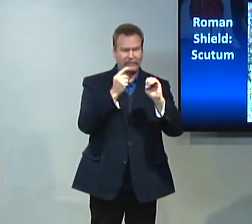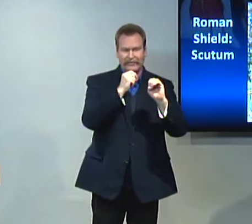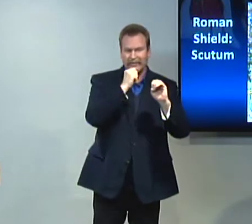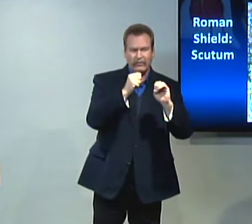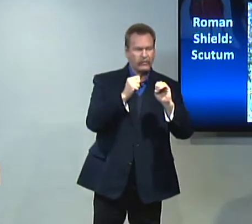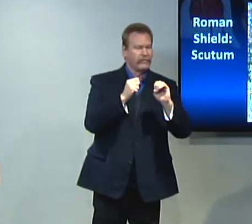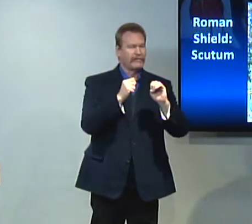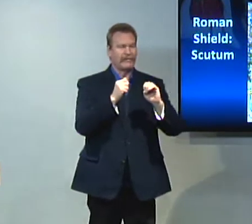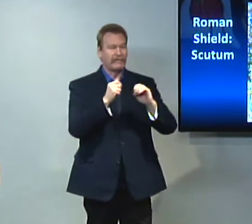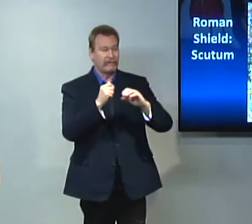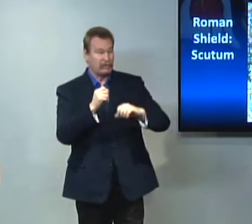defense.